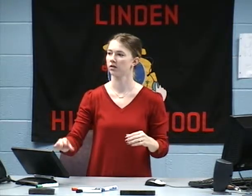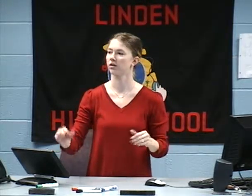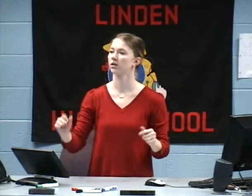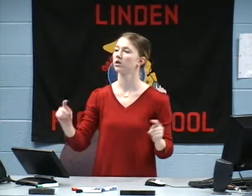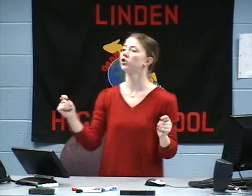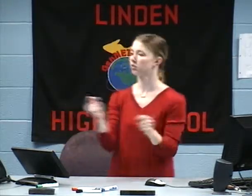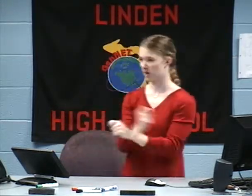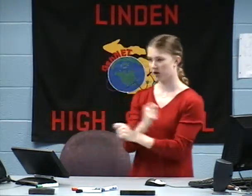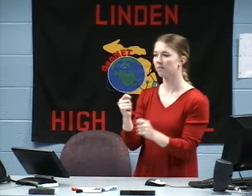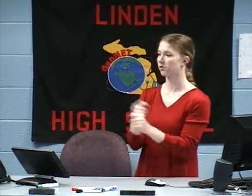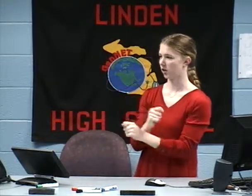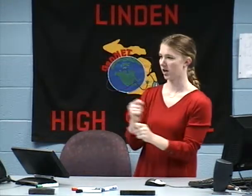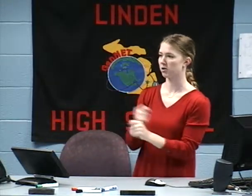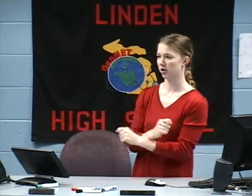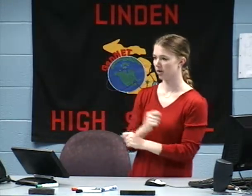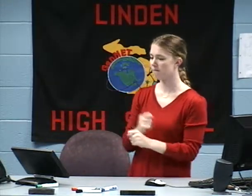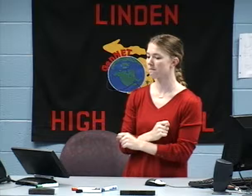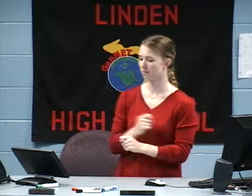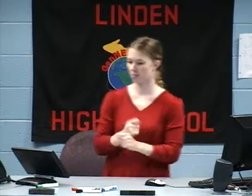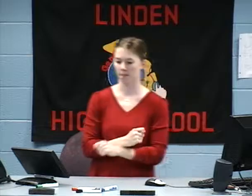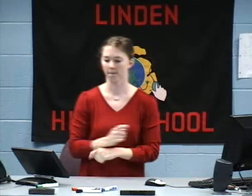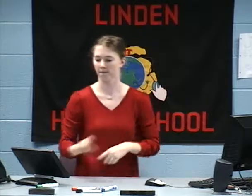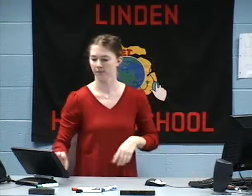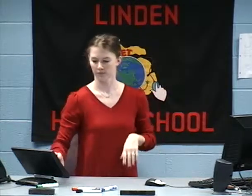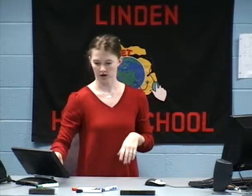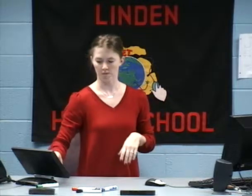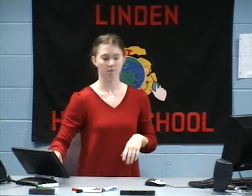trigonometry. Yep. Trigonometry. Yep. Yep.